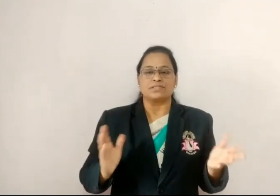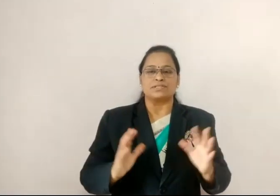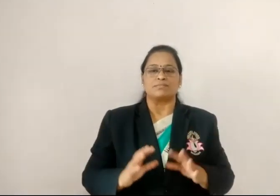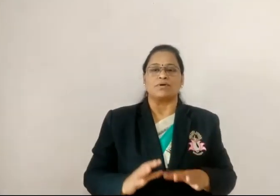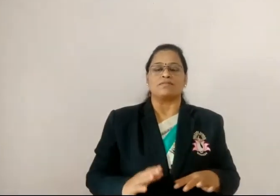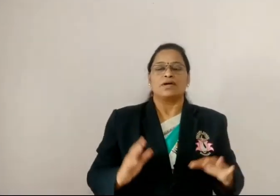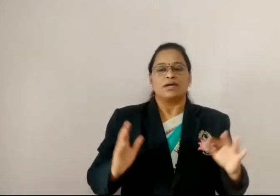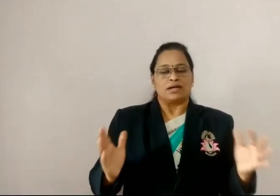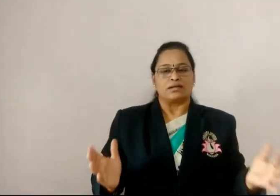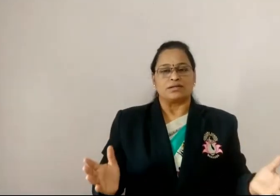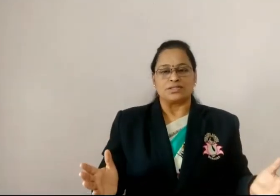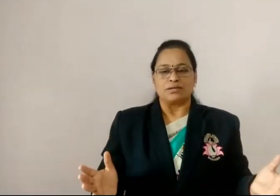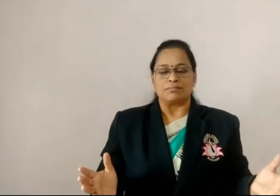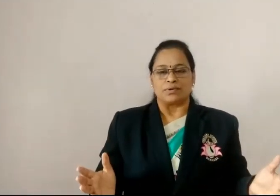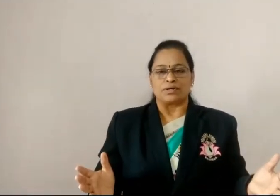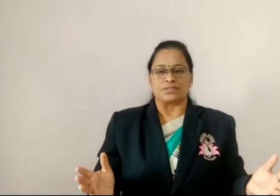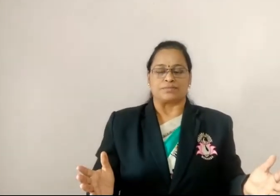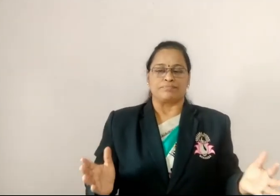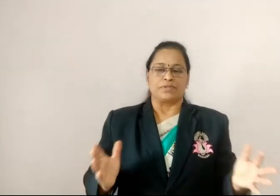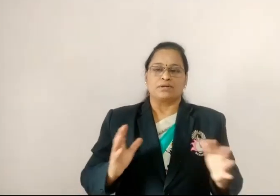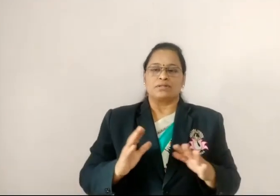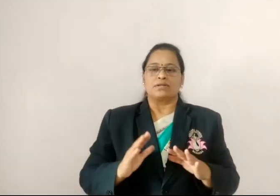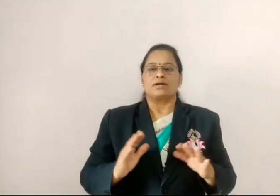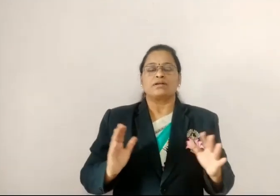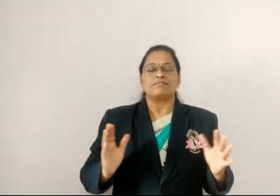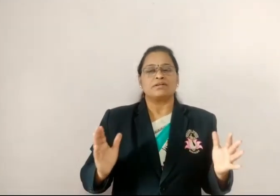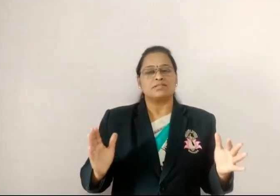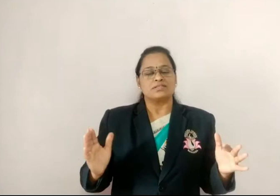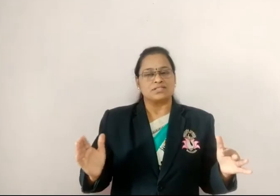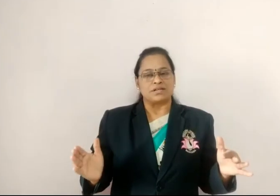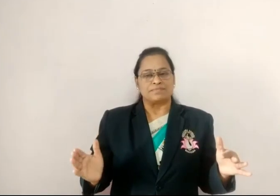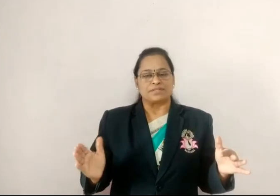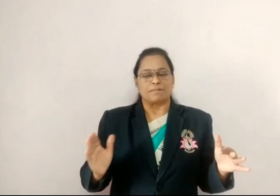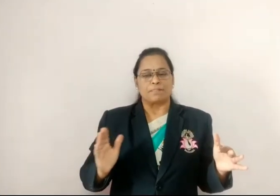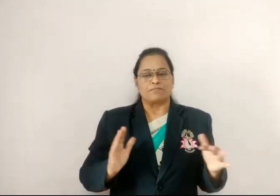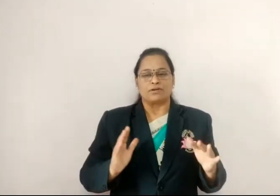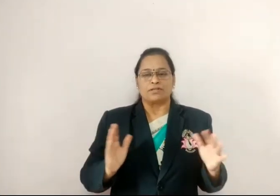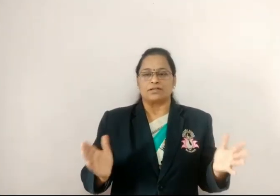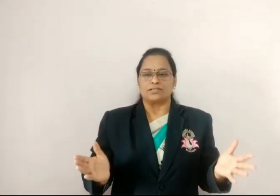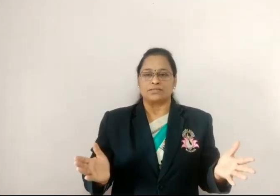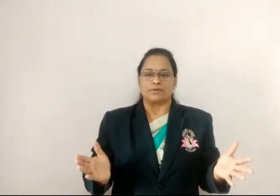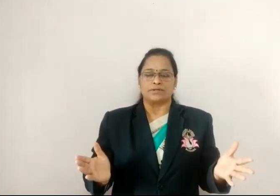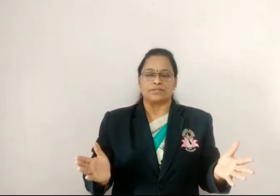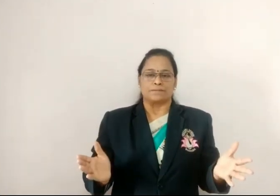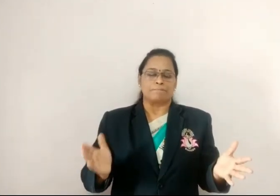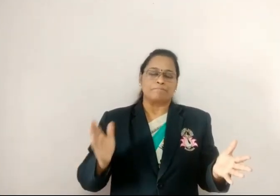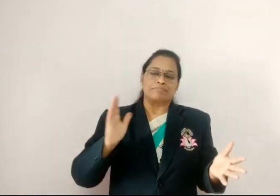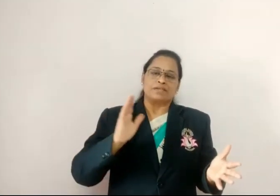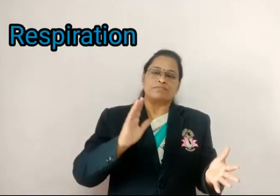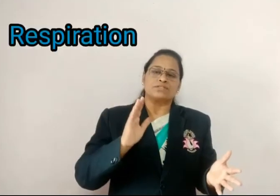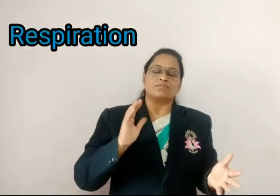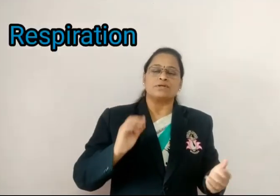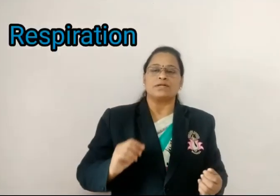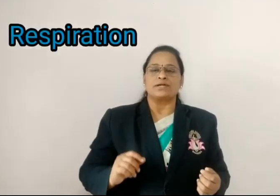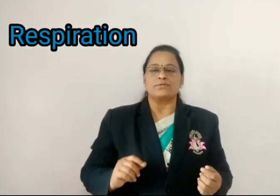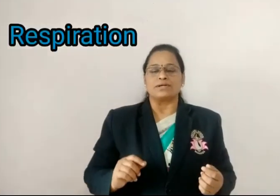system of energy production. There are different steps for the energy production. First of all, try to